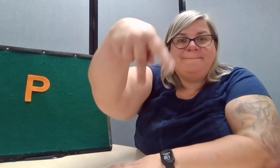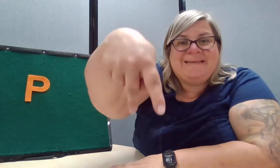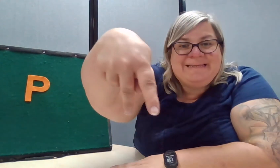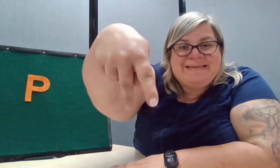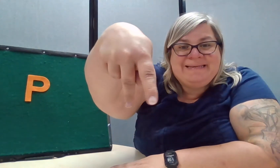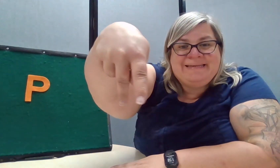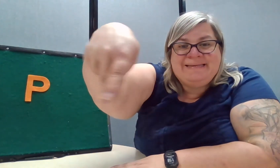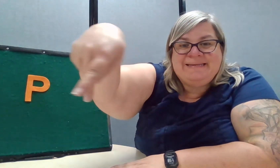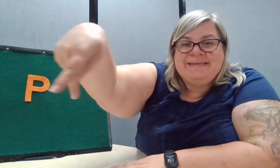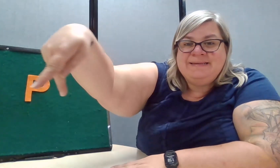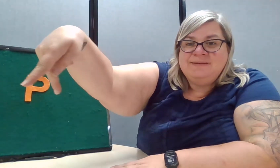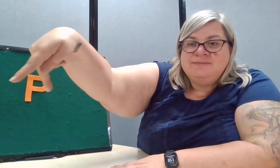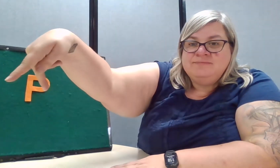Next, we have the letter P.